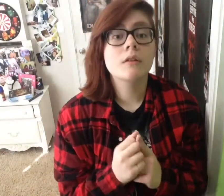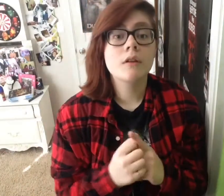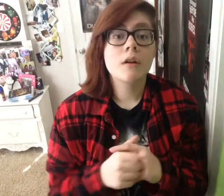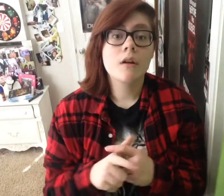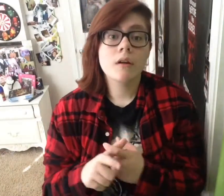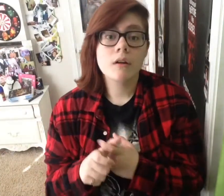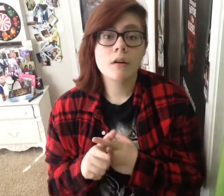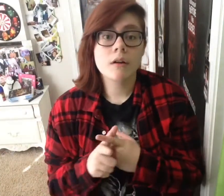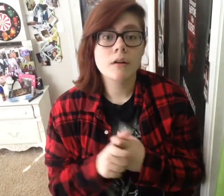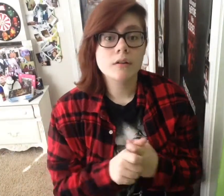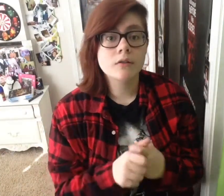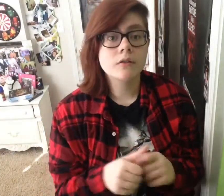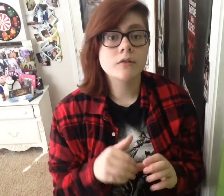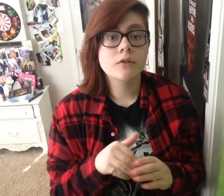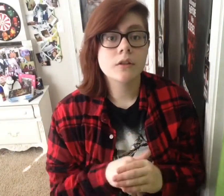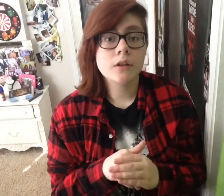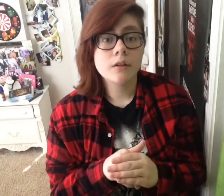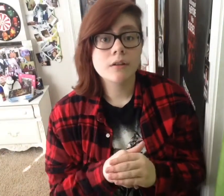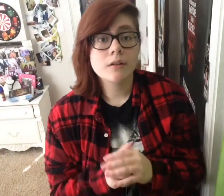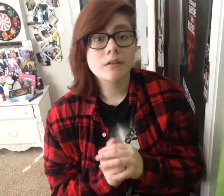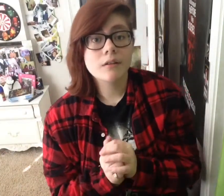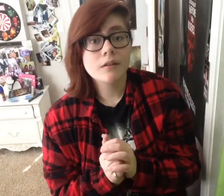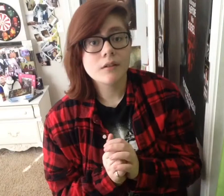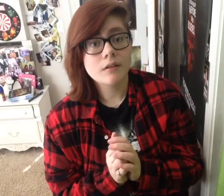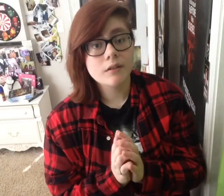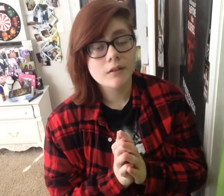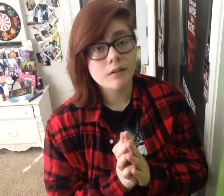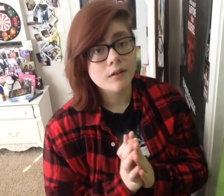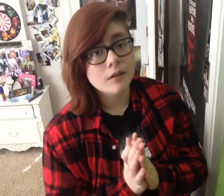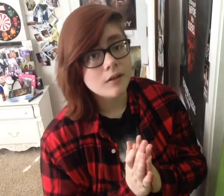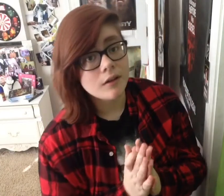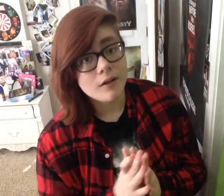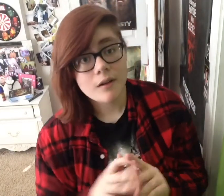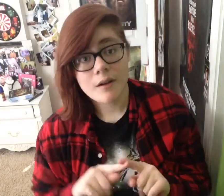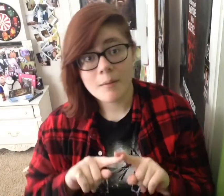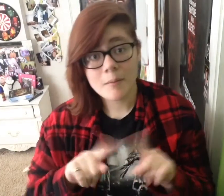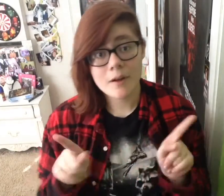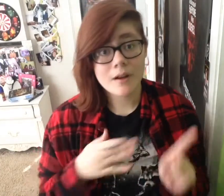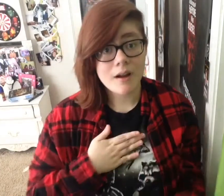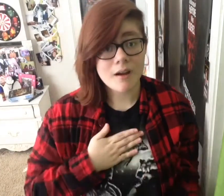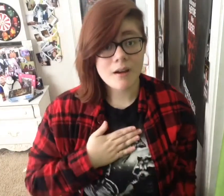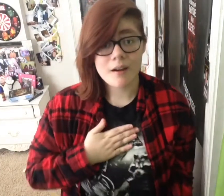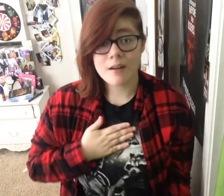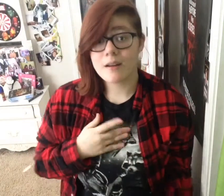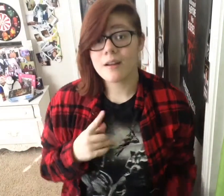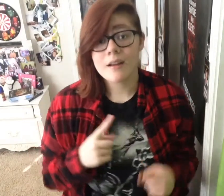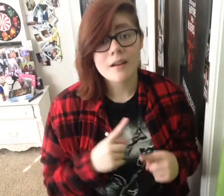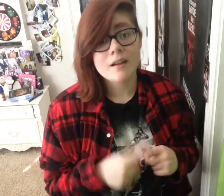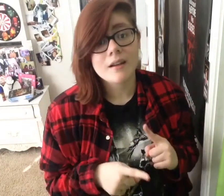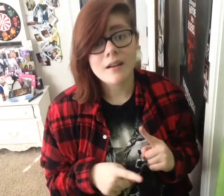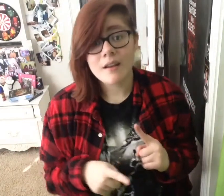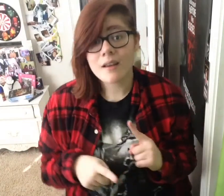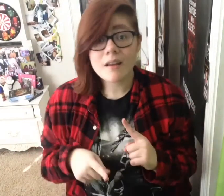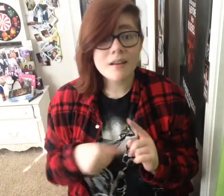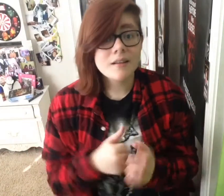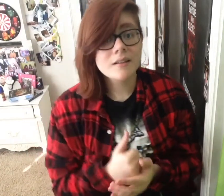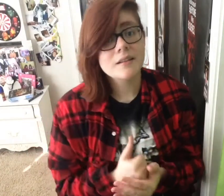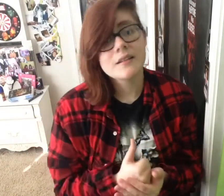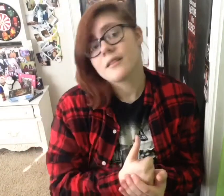rush near But I can't